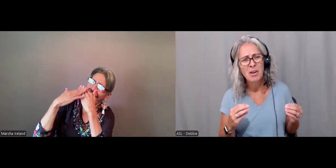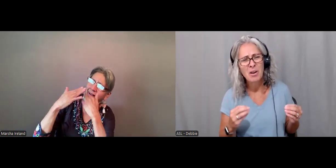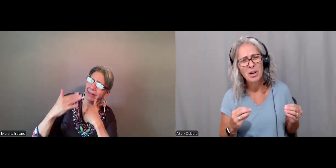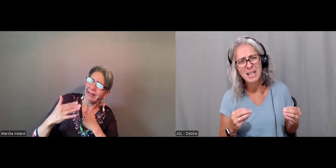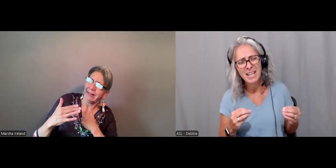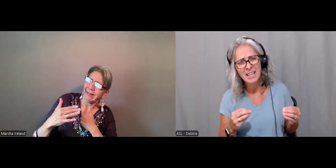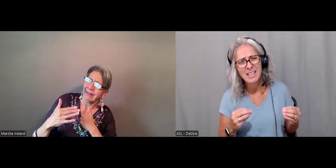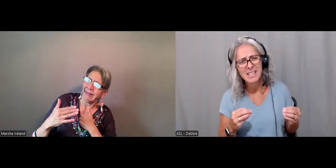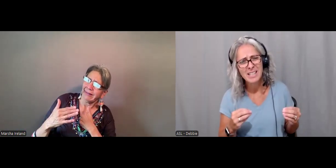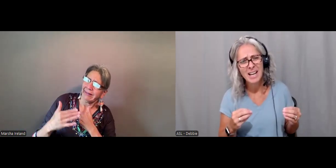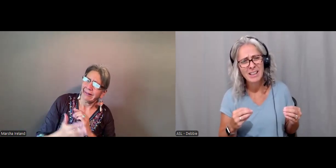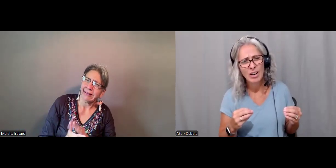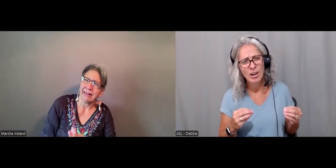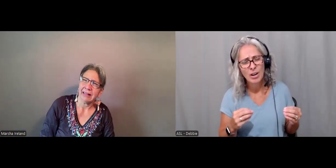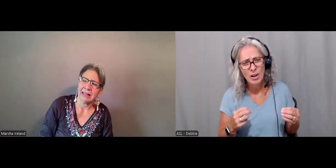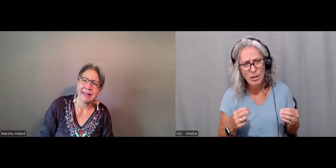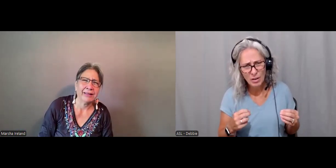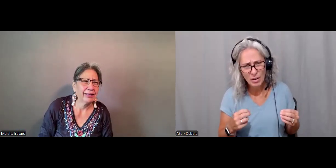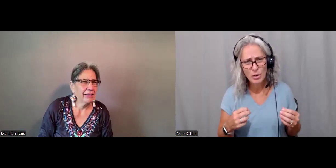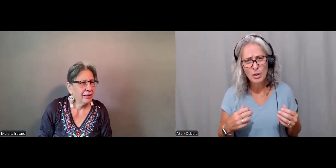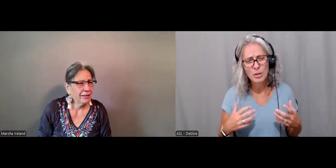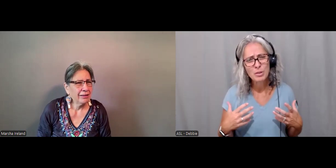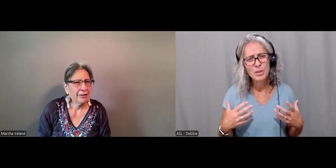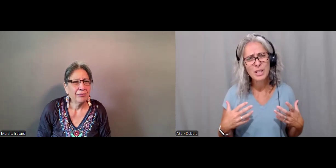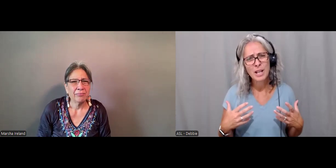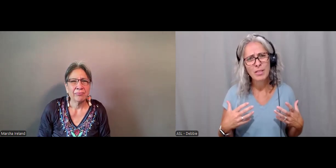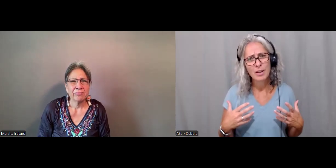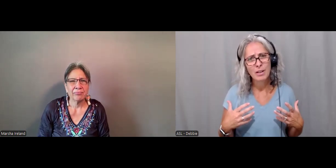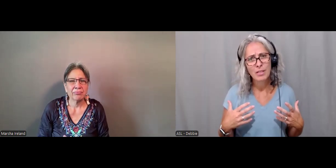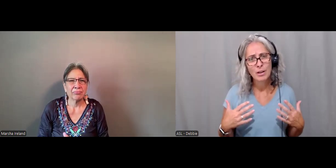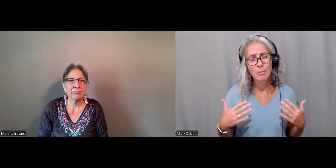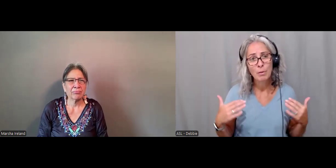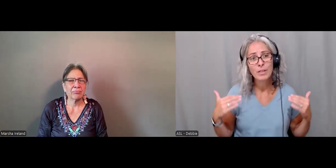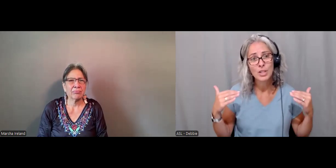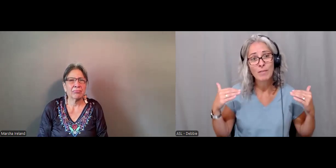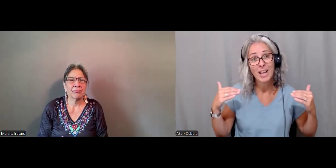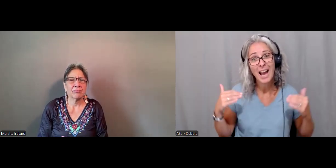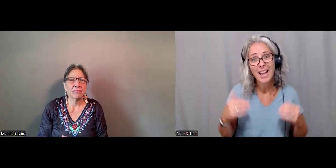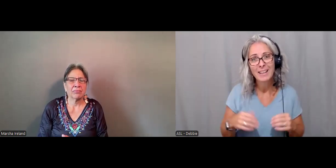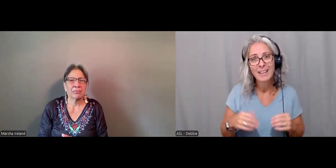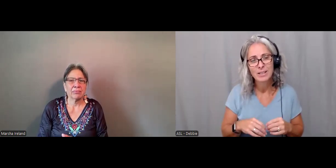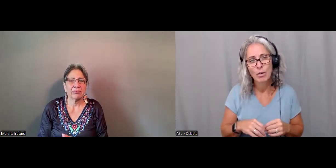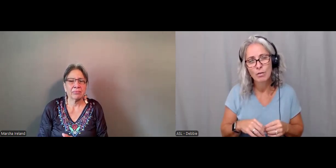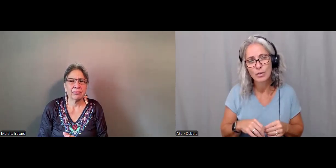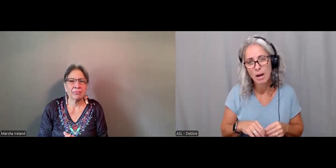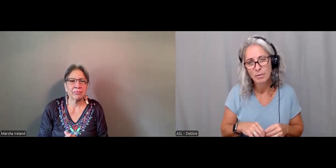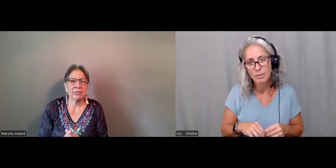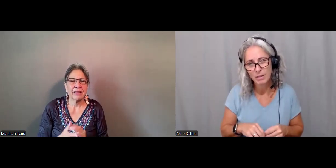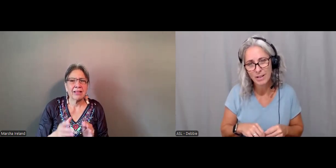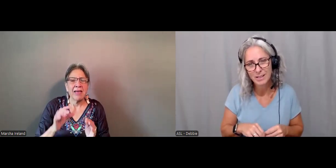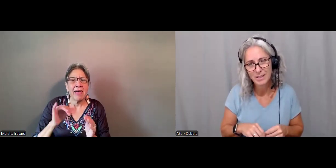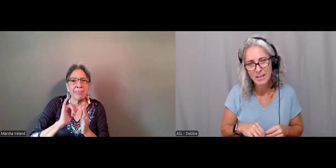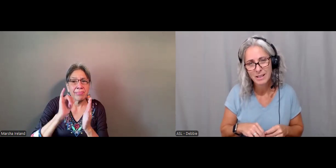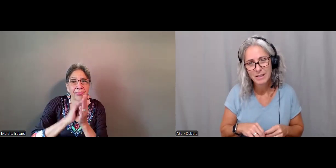this army standing there, using their privilege of the height over top of